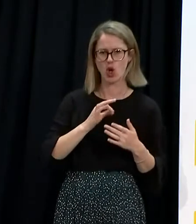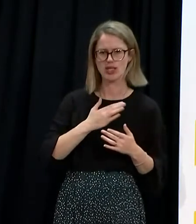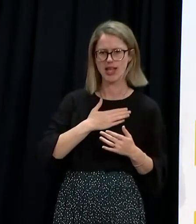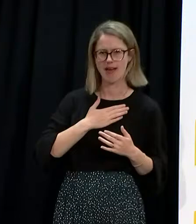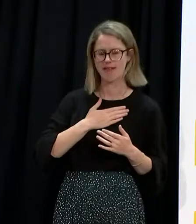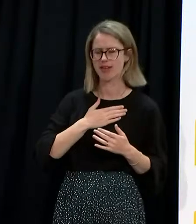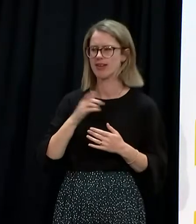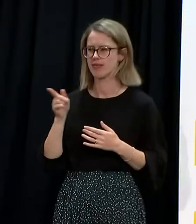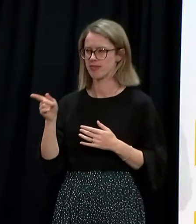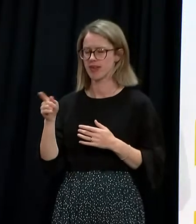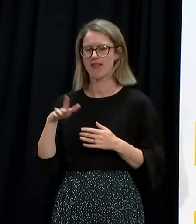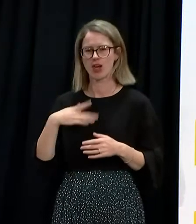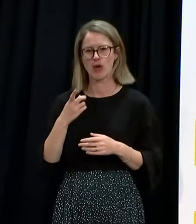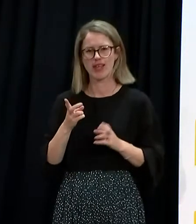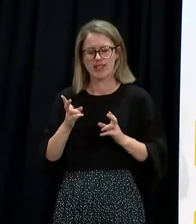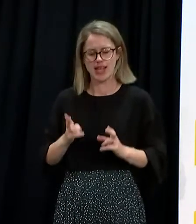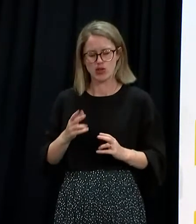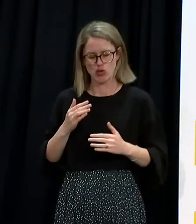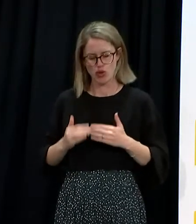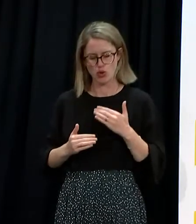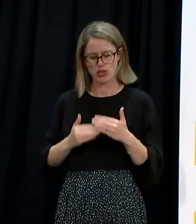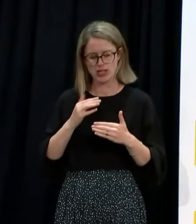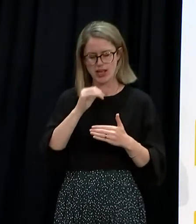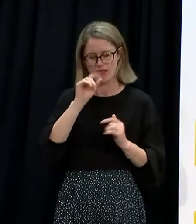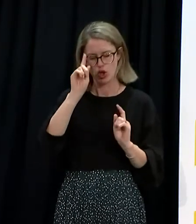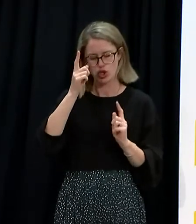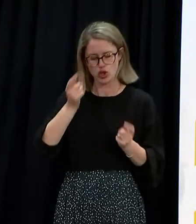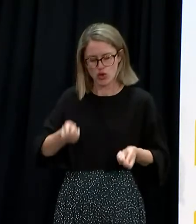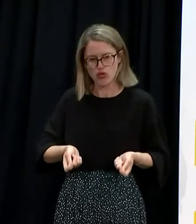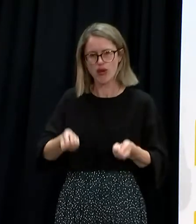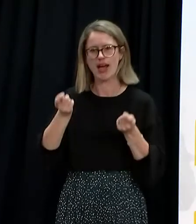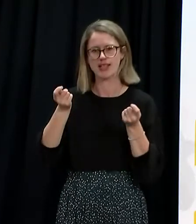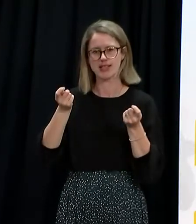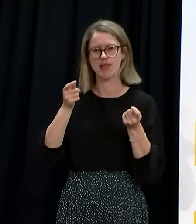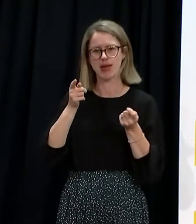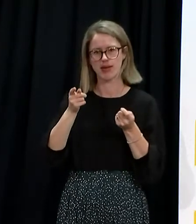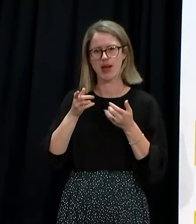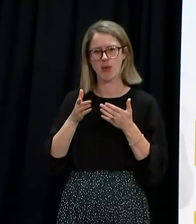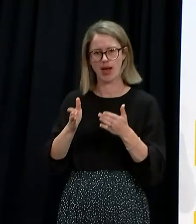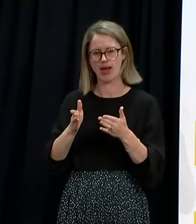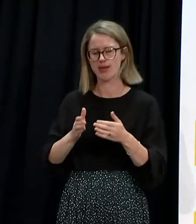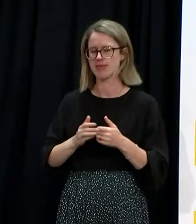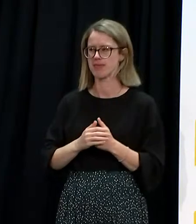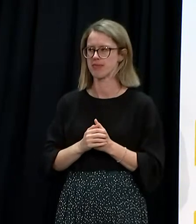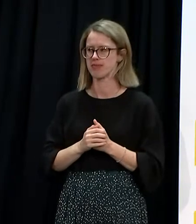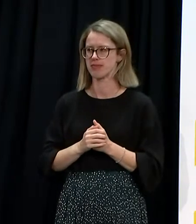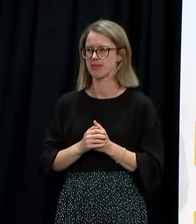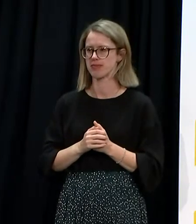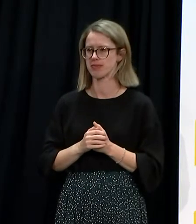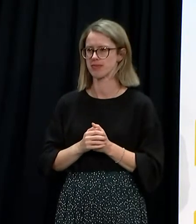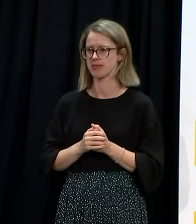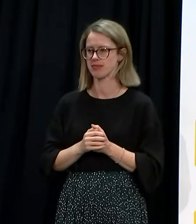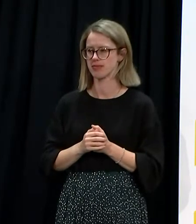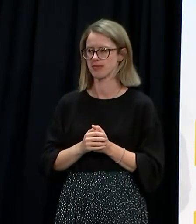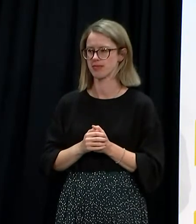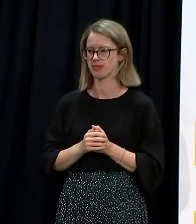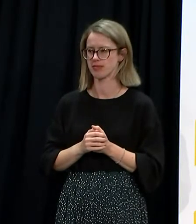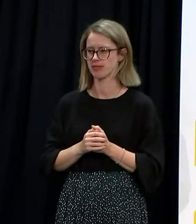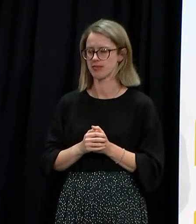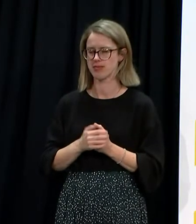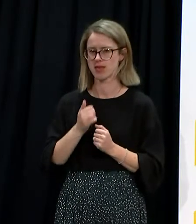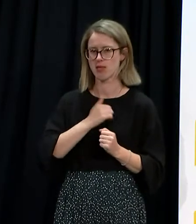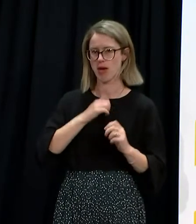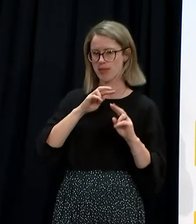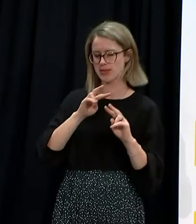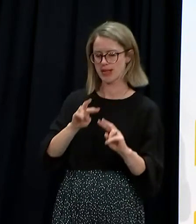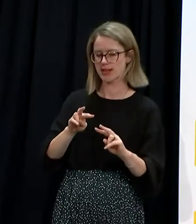the natural order of things when a concern like that is raised in that way. And my view